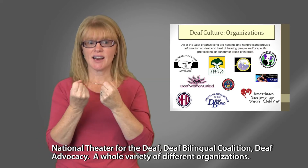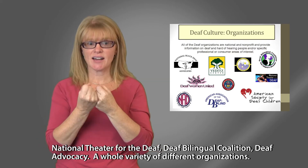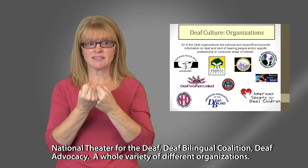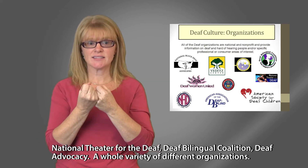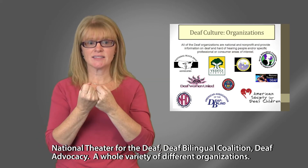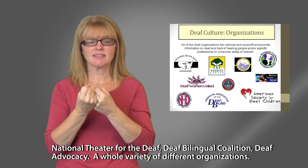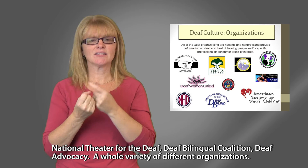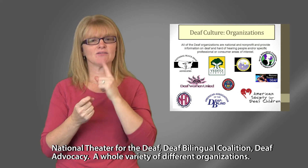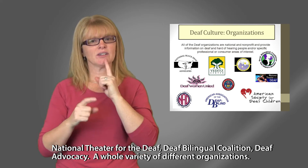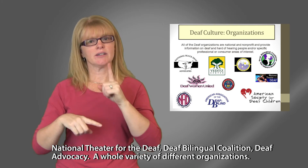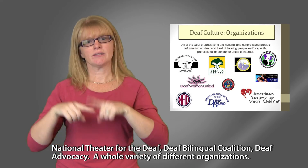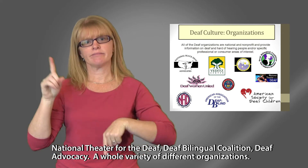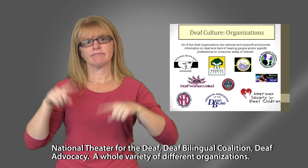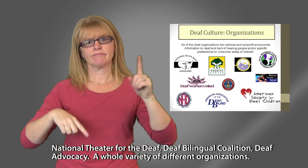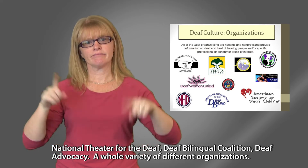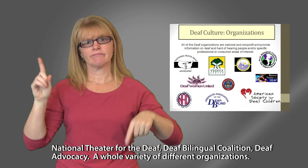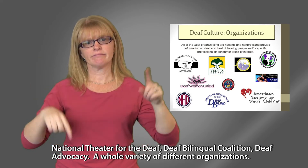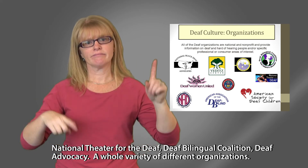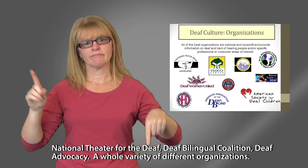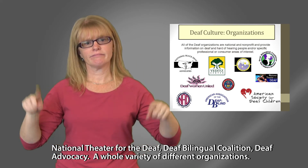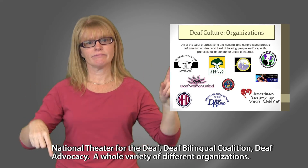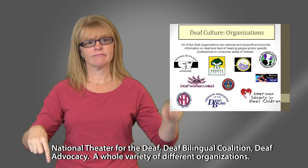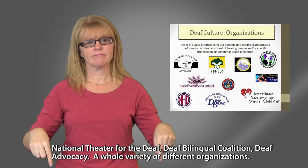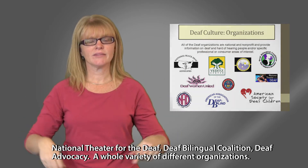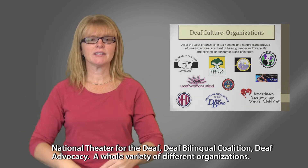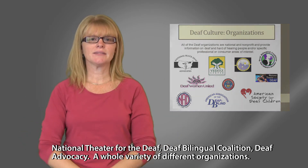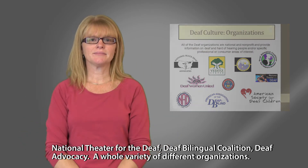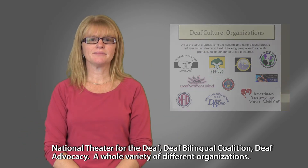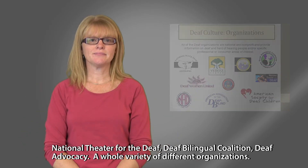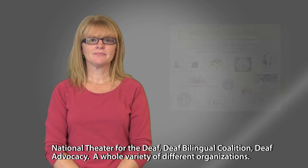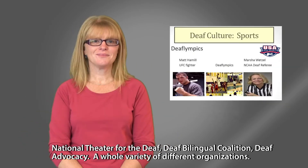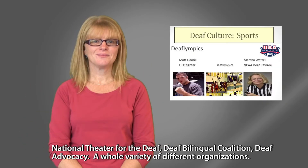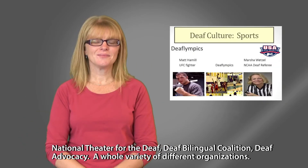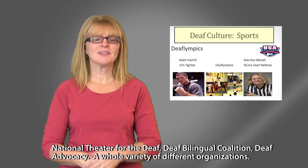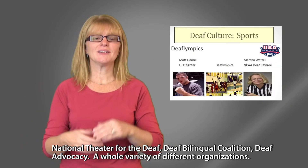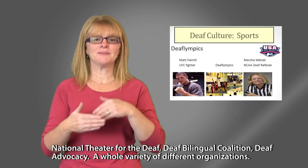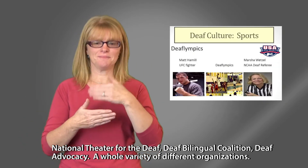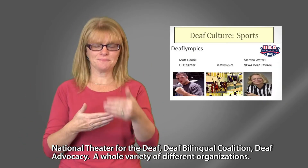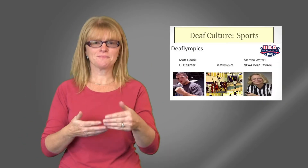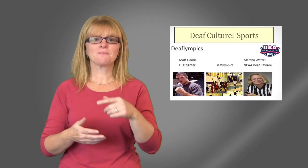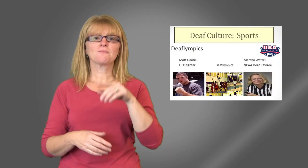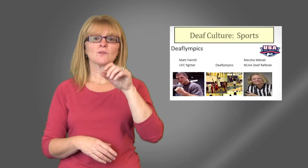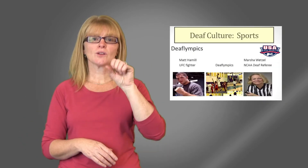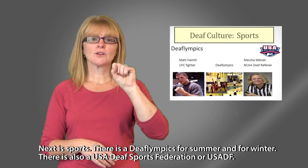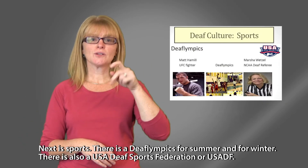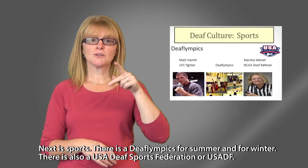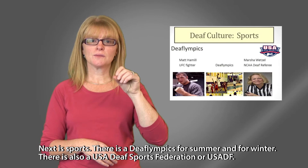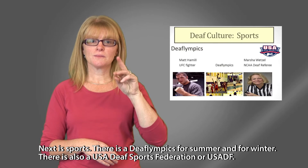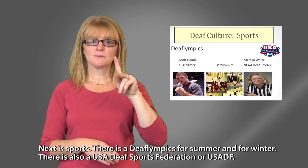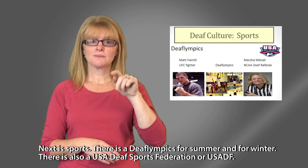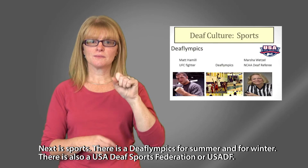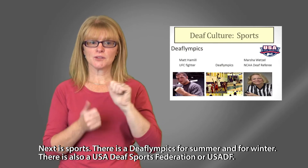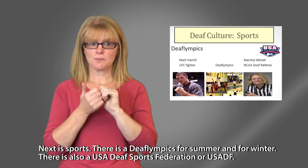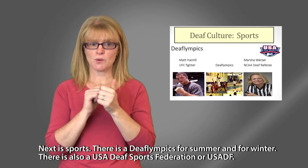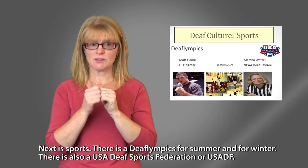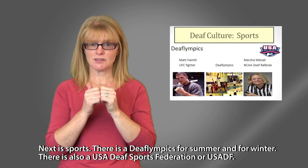Deaf Advocacy, a whole variety of different organizations. Next is sports.